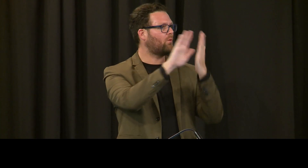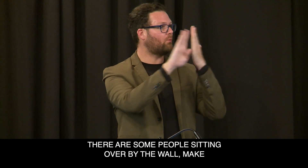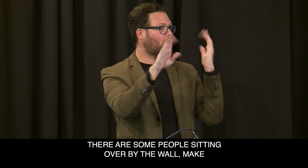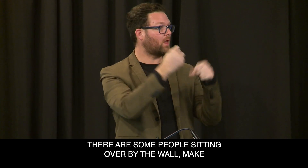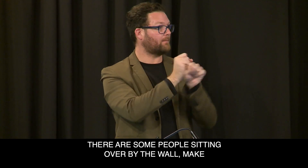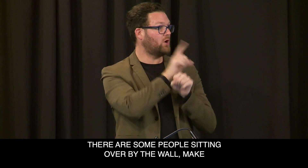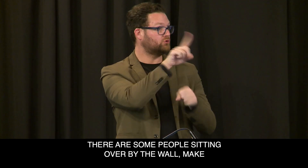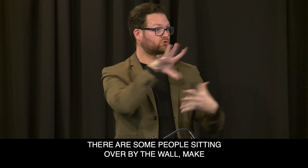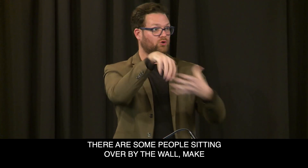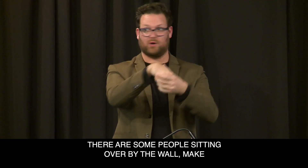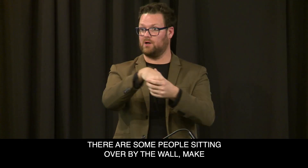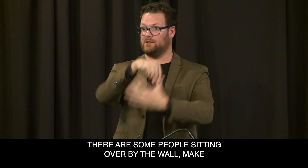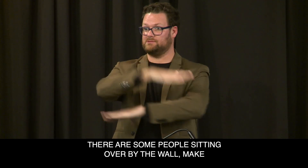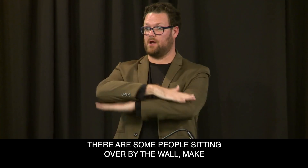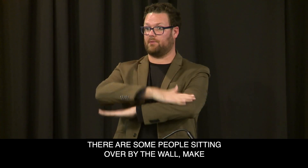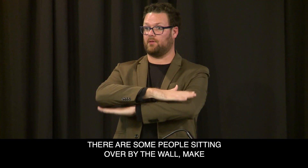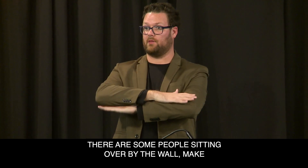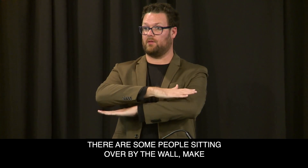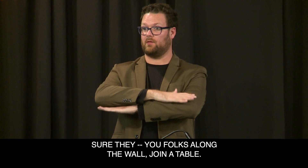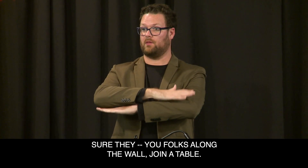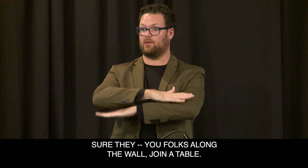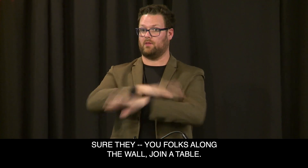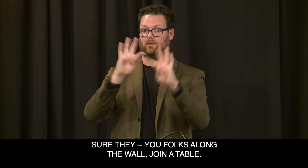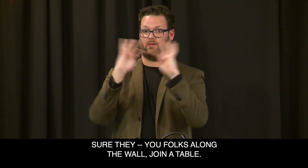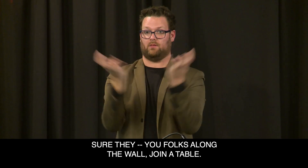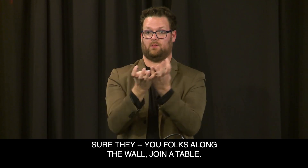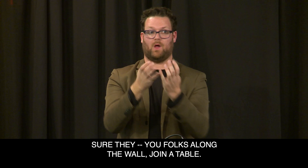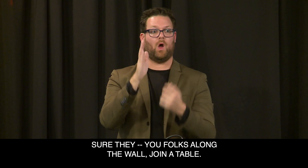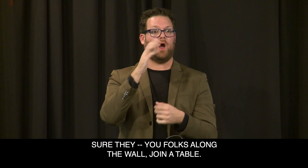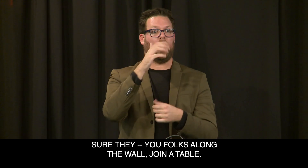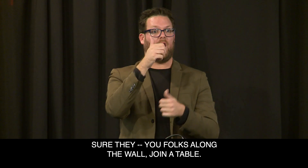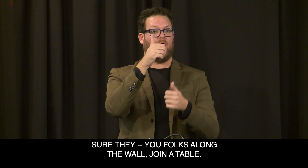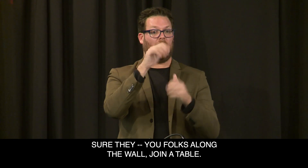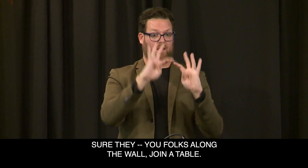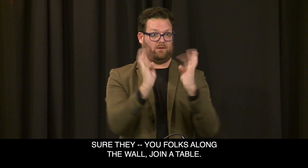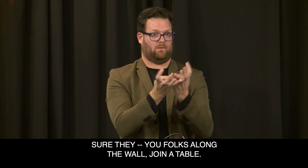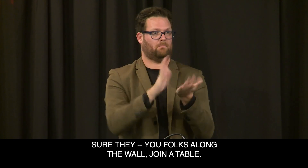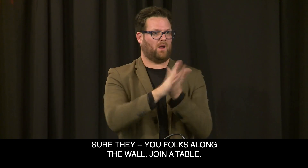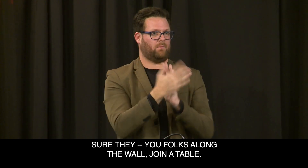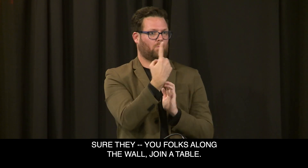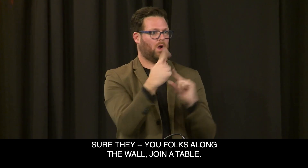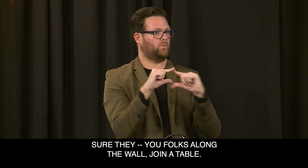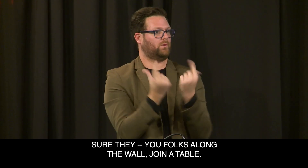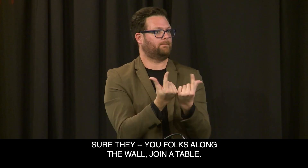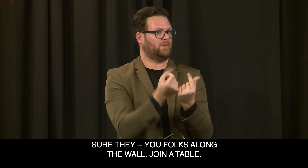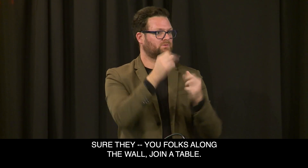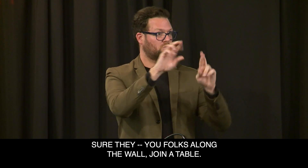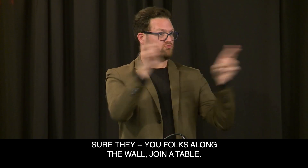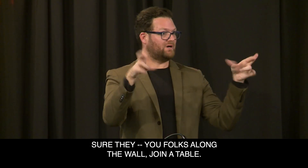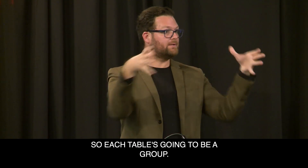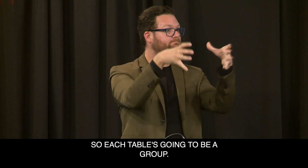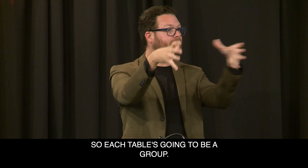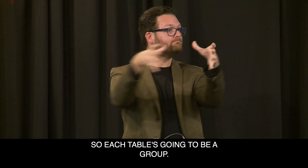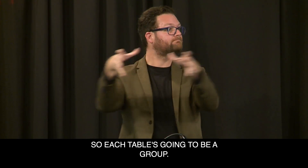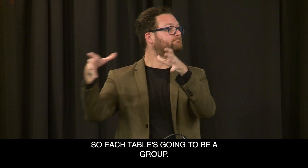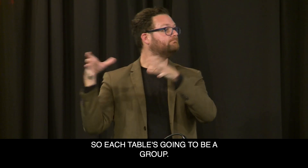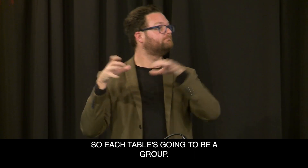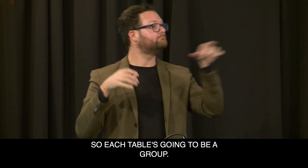There are some people sitting over by the wall. Make sure you folks along the wall, join a table. So each table is going to be a